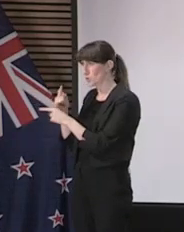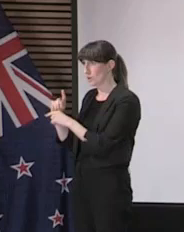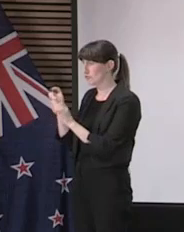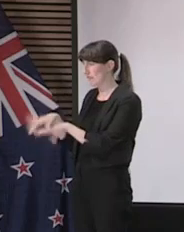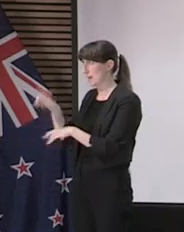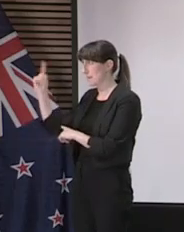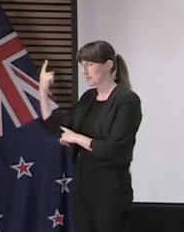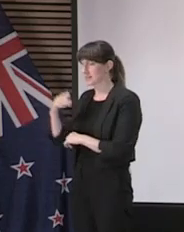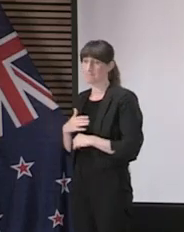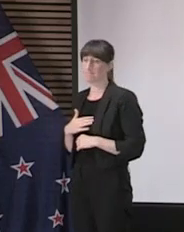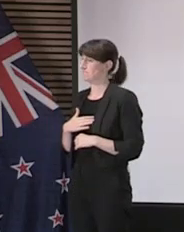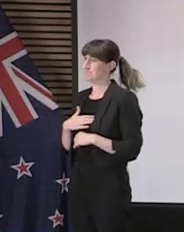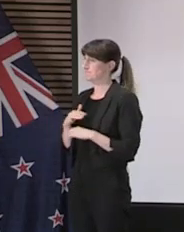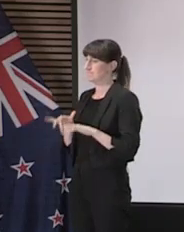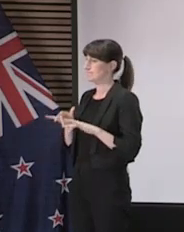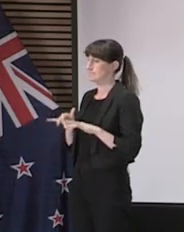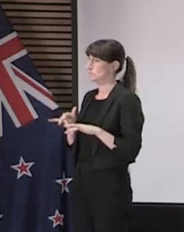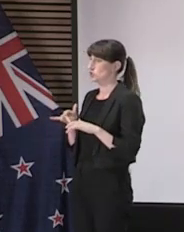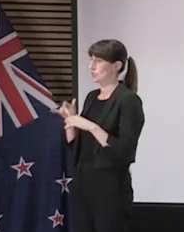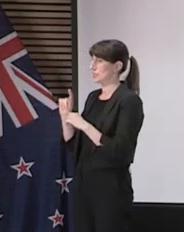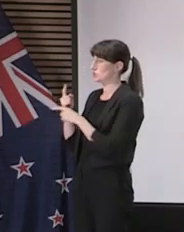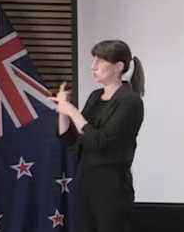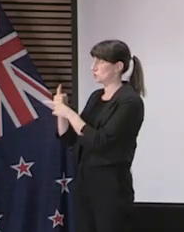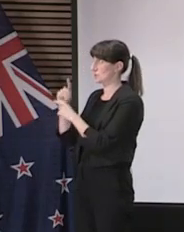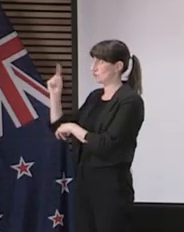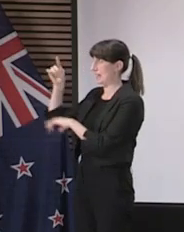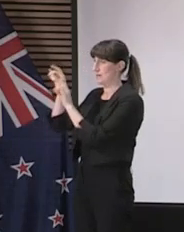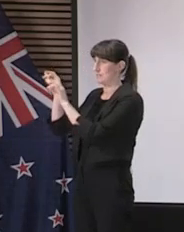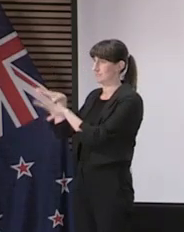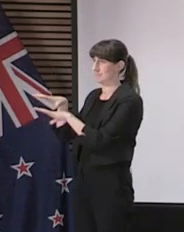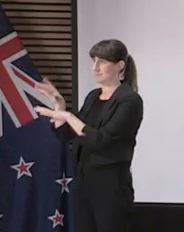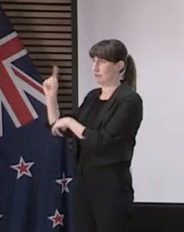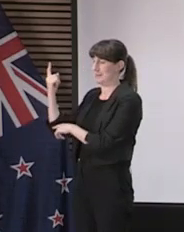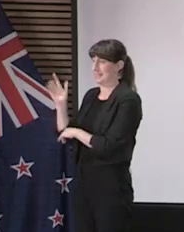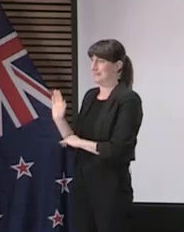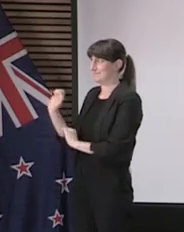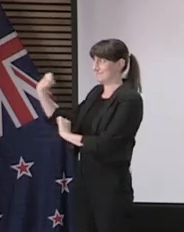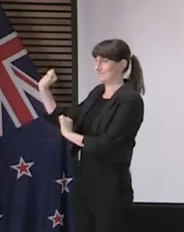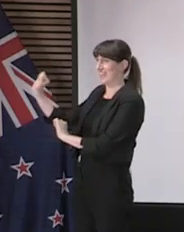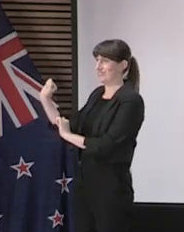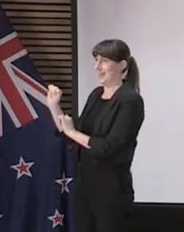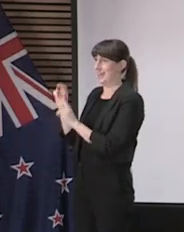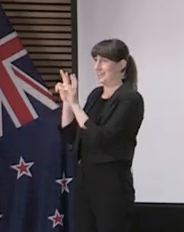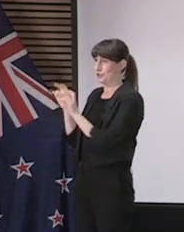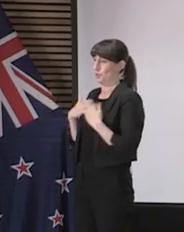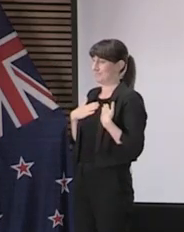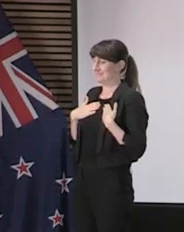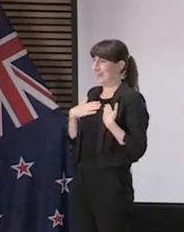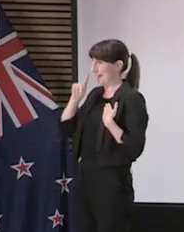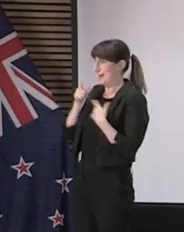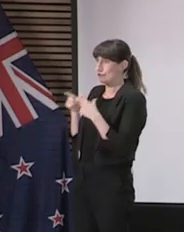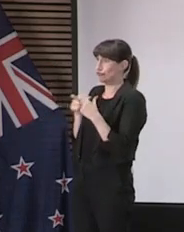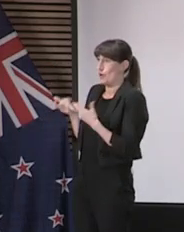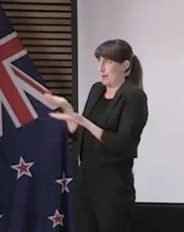is entirely within the mandate and the management of the Australian government. It's not an issue that we have any direct control